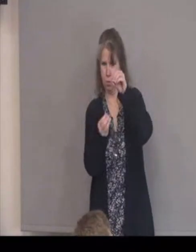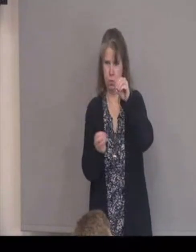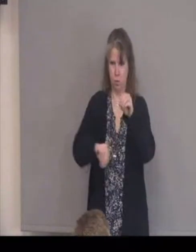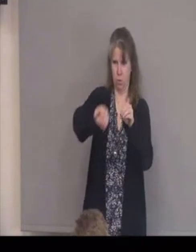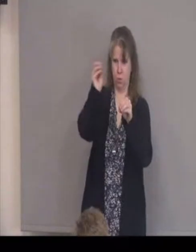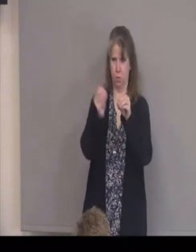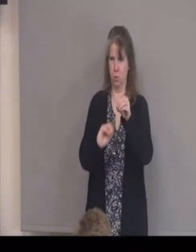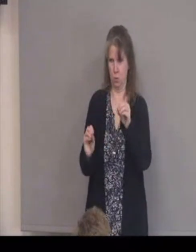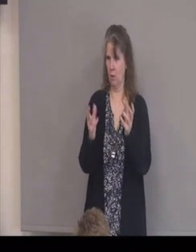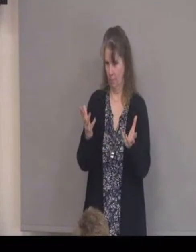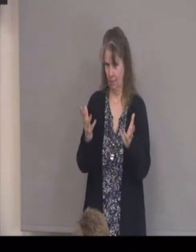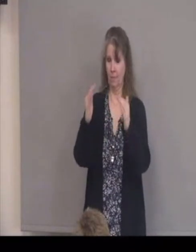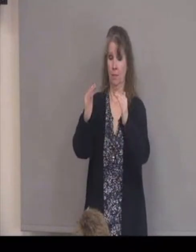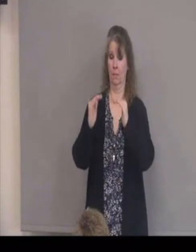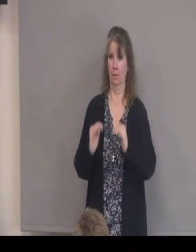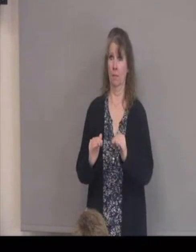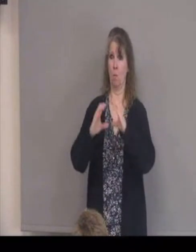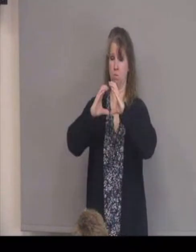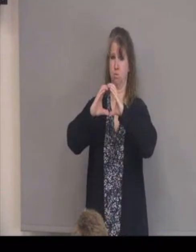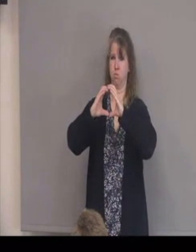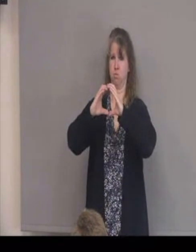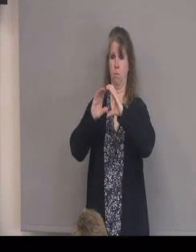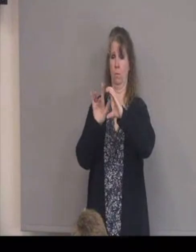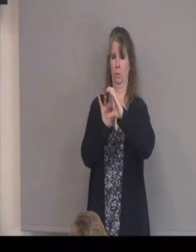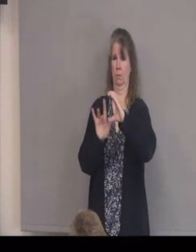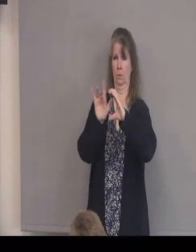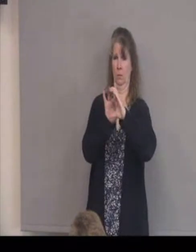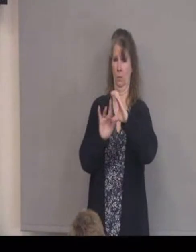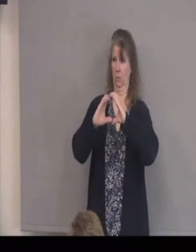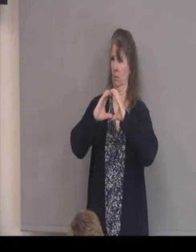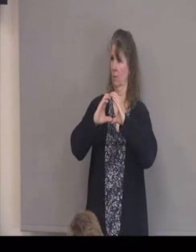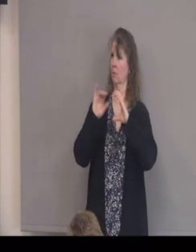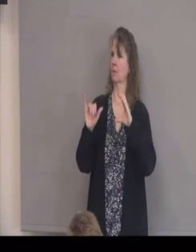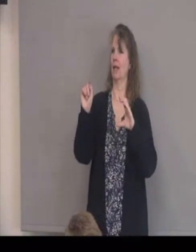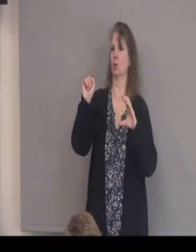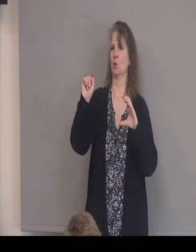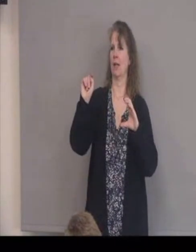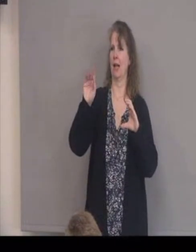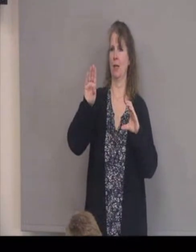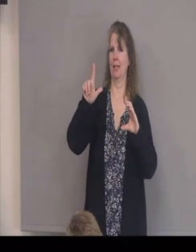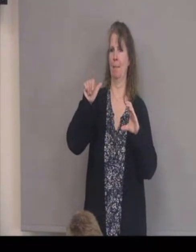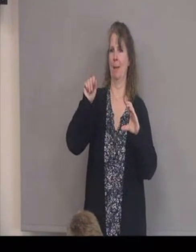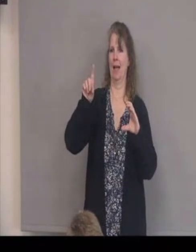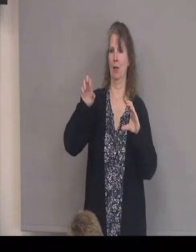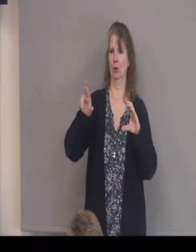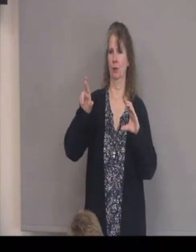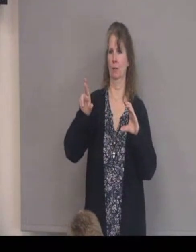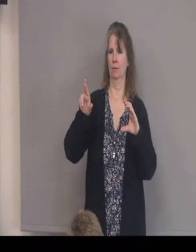intestine is below that. You see the way it's pretty distinct. And then right there, that hollow spot,